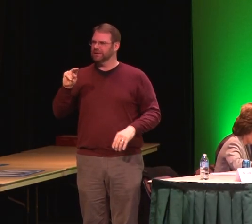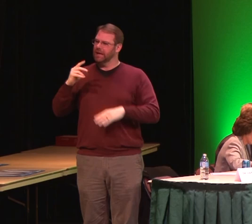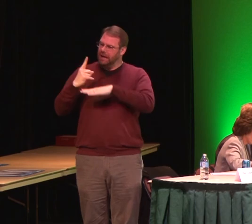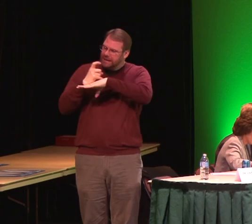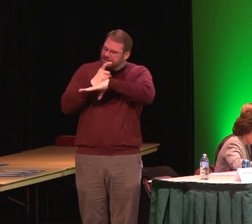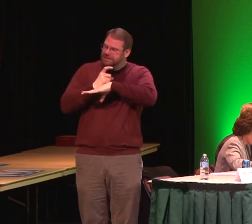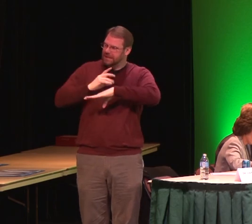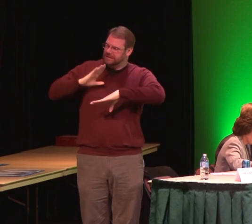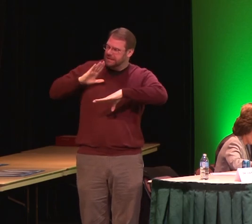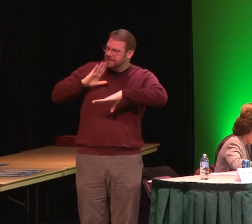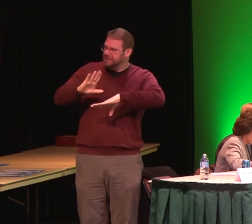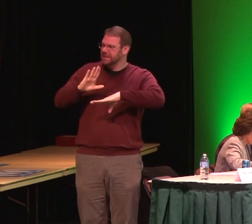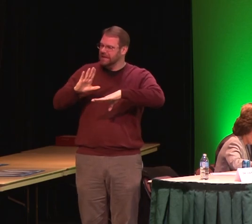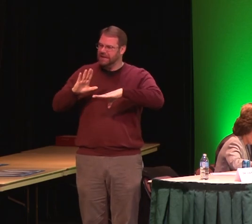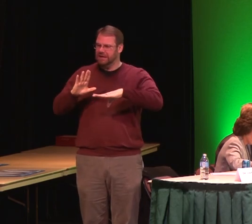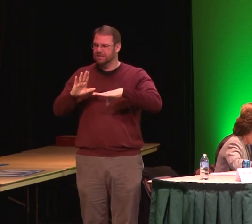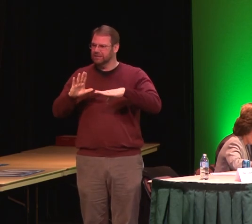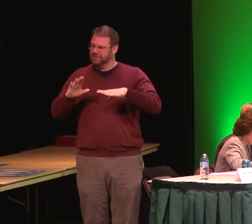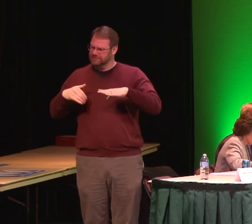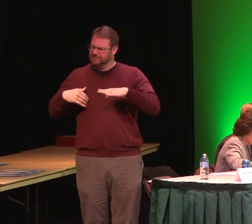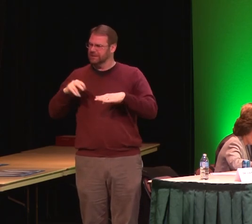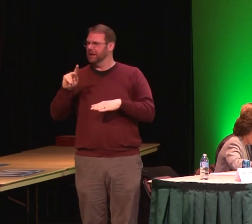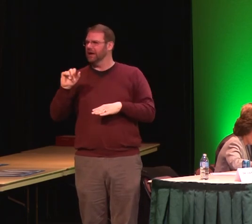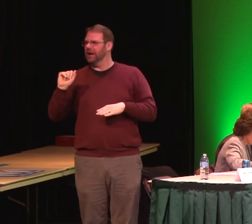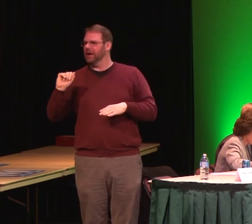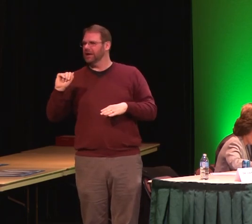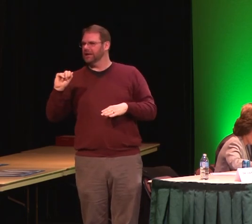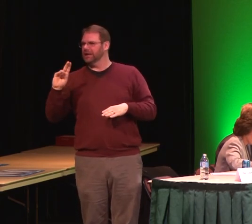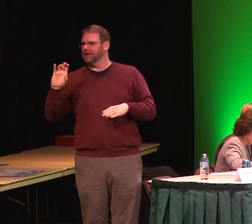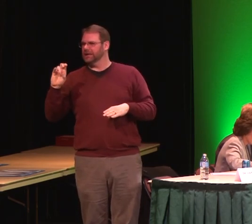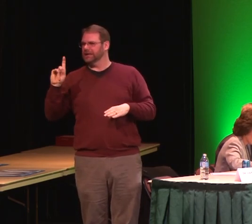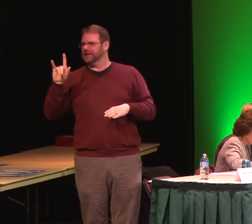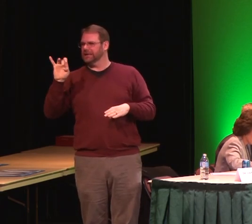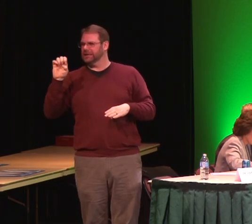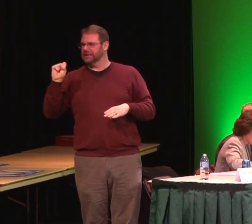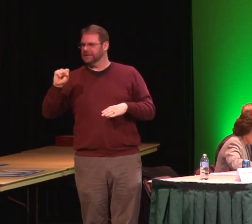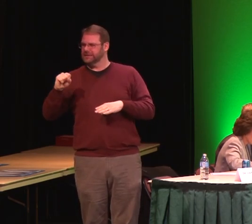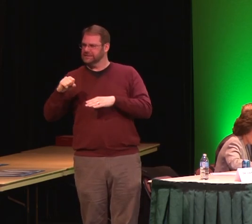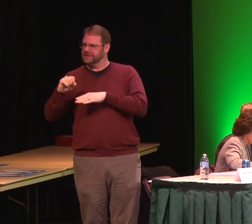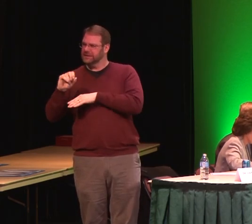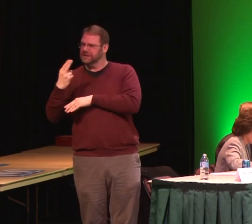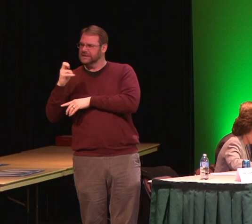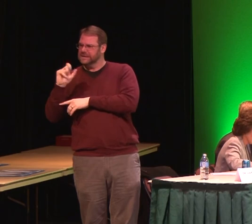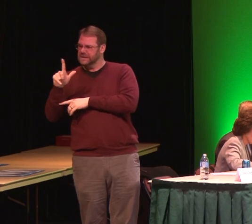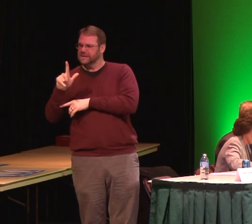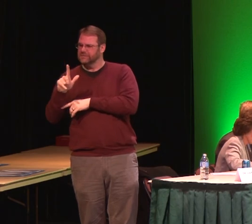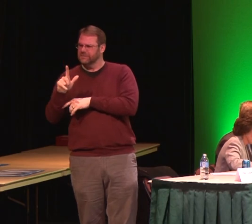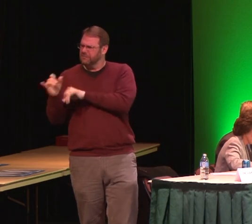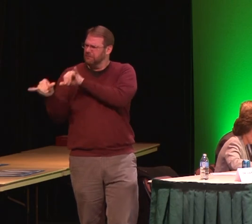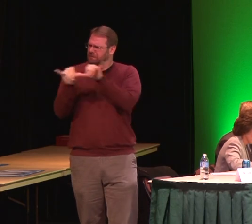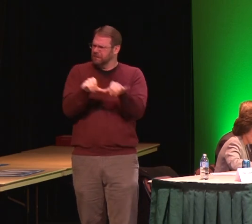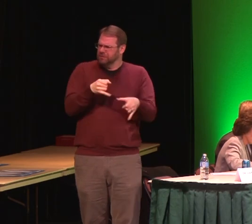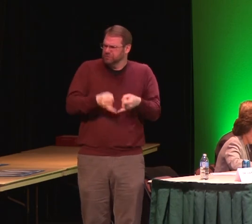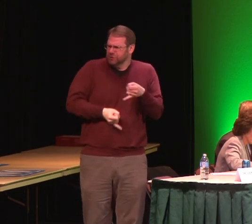are with stilettos and Achilles heels here. Tess Cushing.